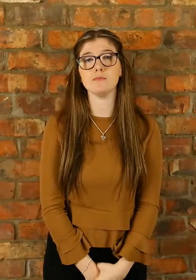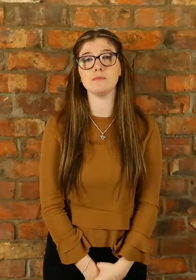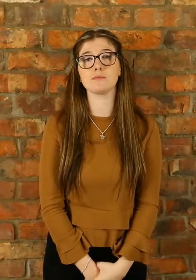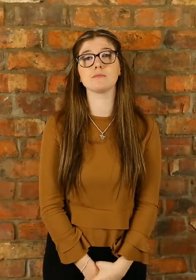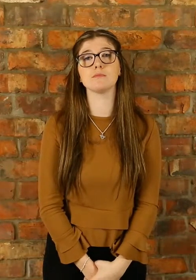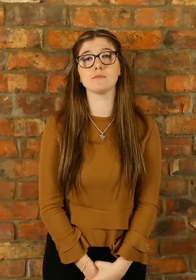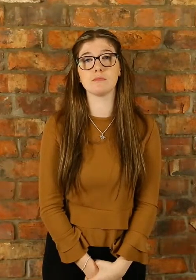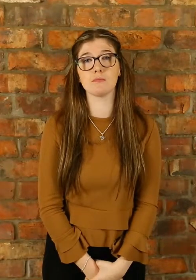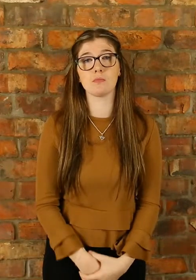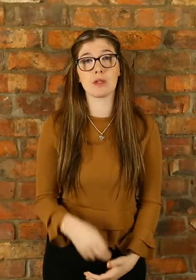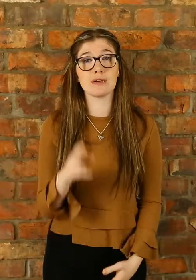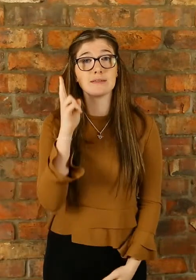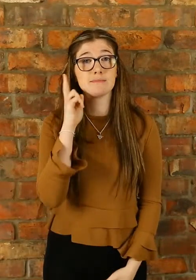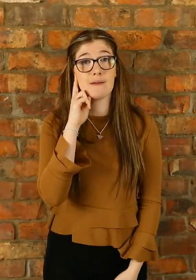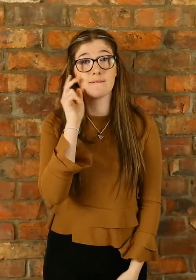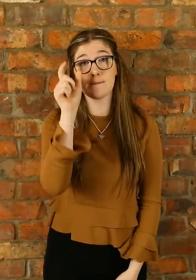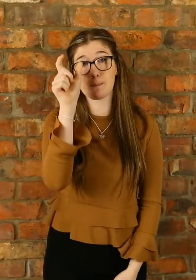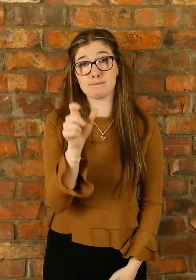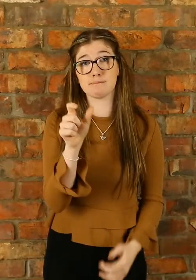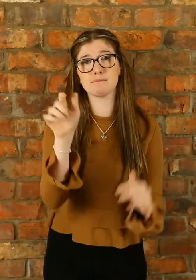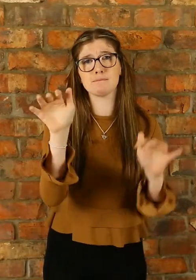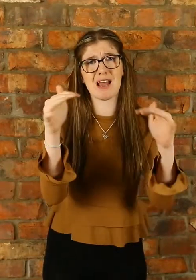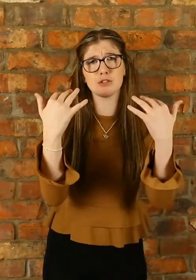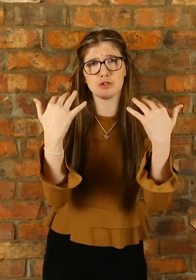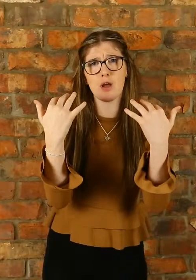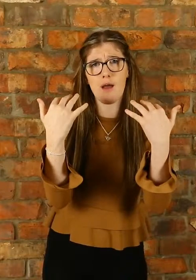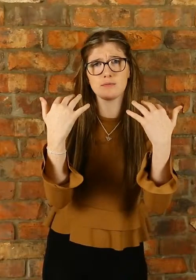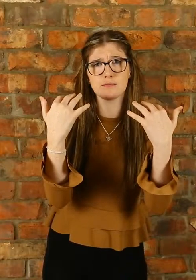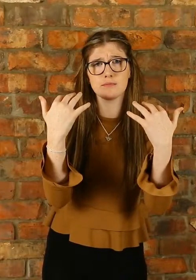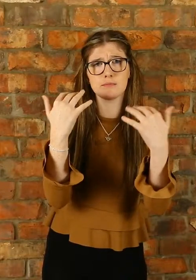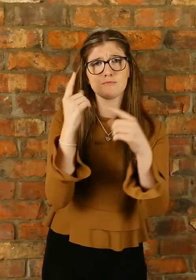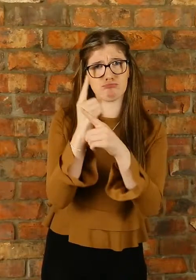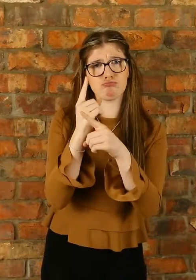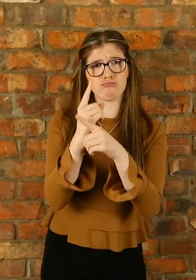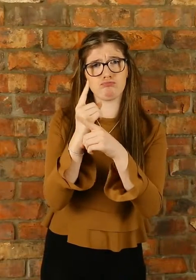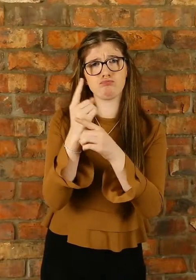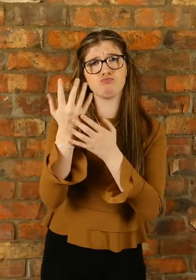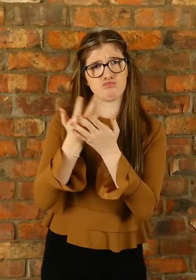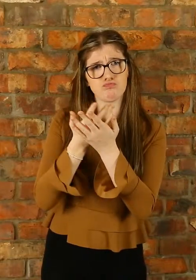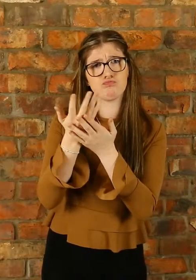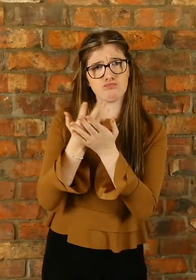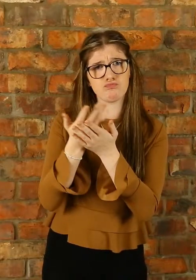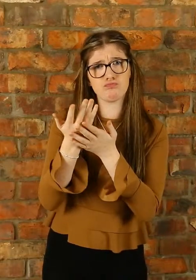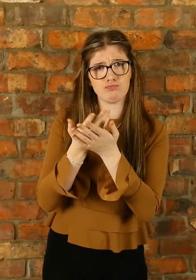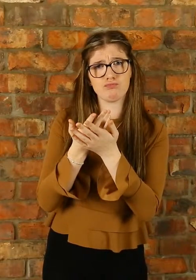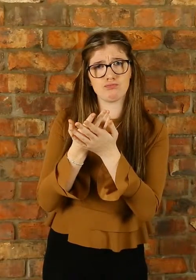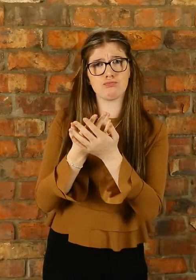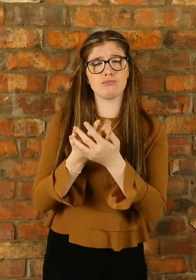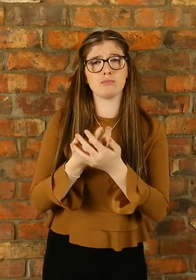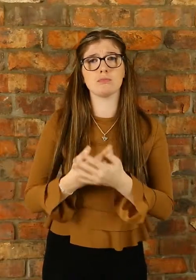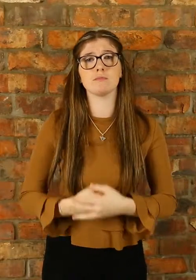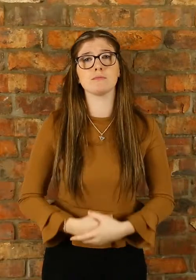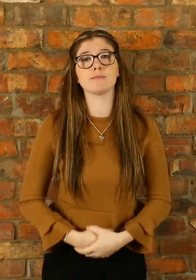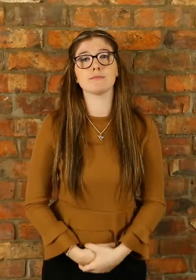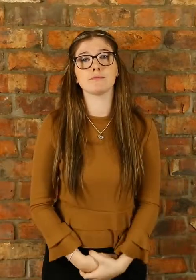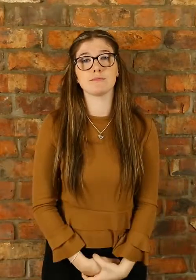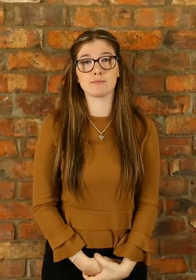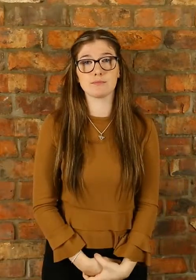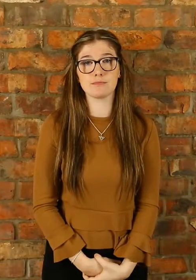things you must do when talking with a deaf person. It's really important to first of all make sure you've